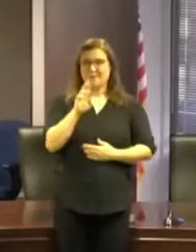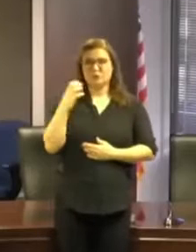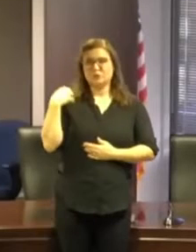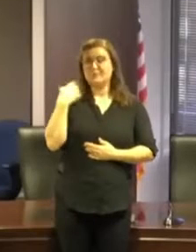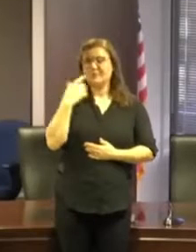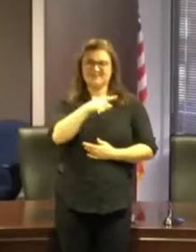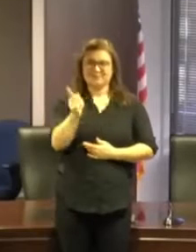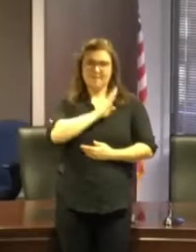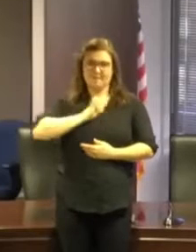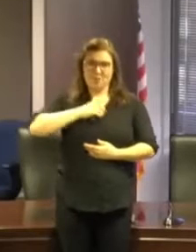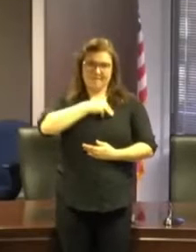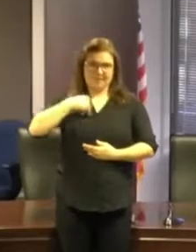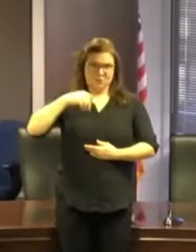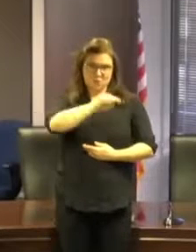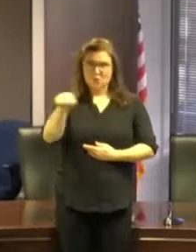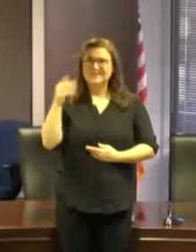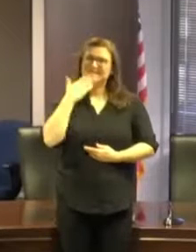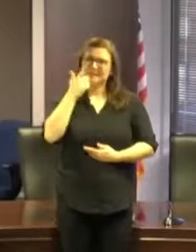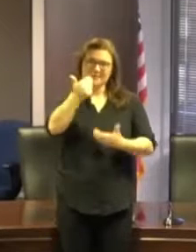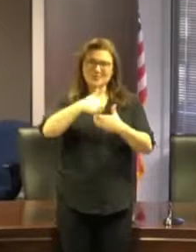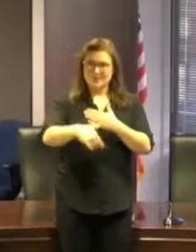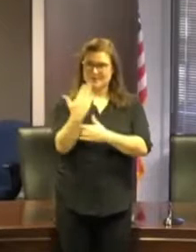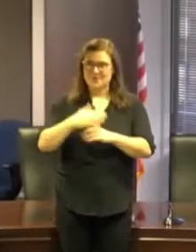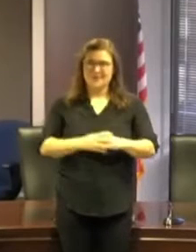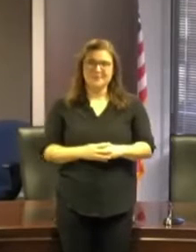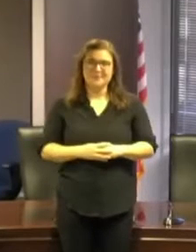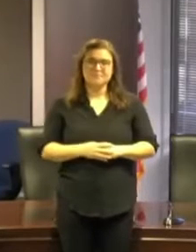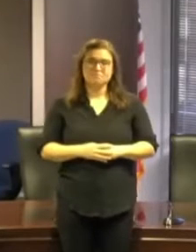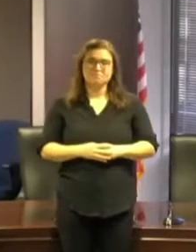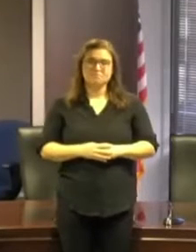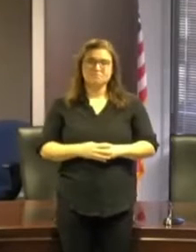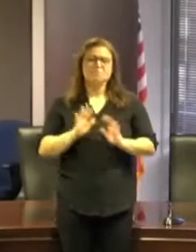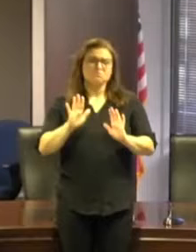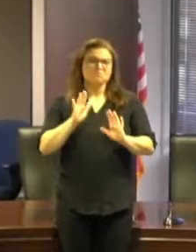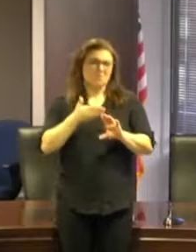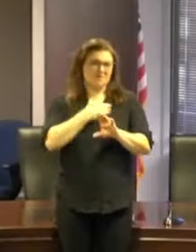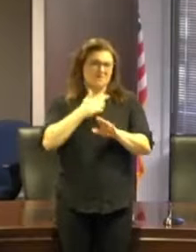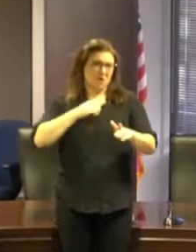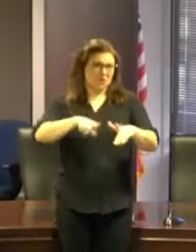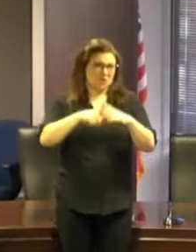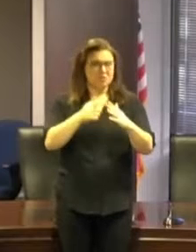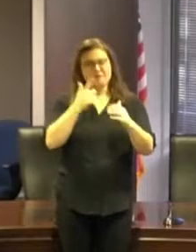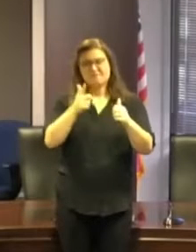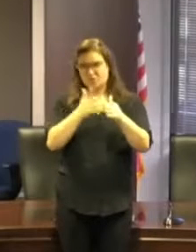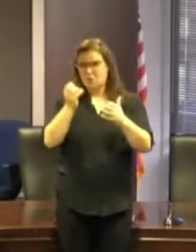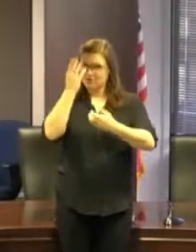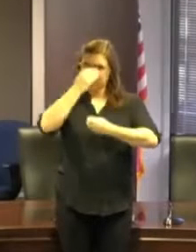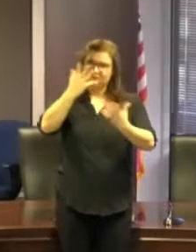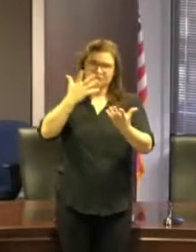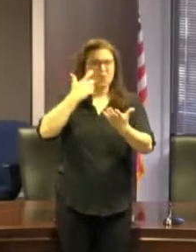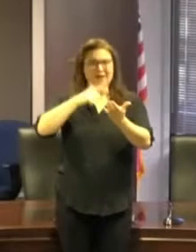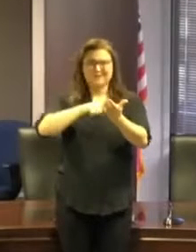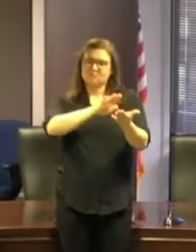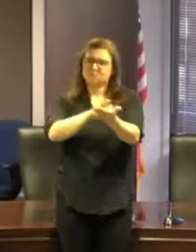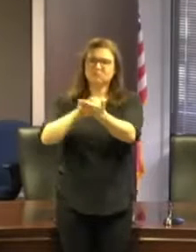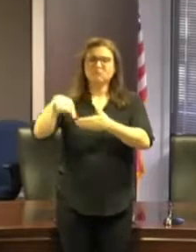you very much for joining us this morning. Before we get started, I certainly wanted to recognize all of our frontline workers in the